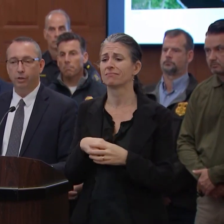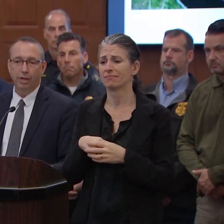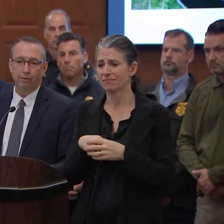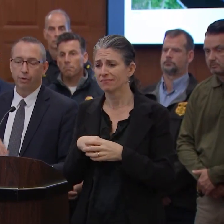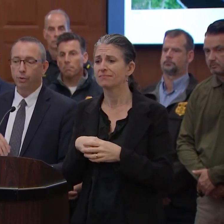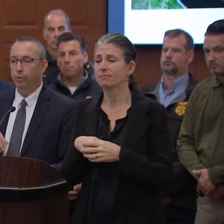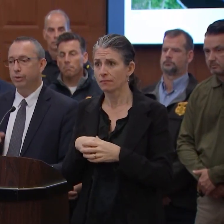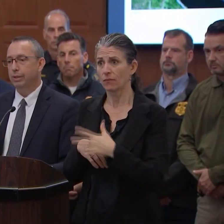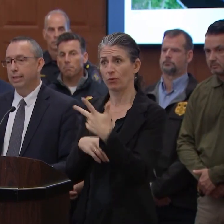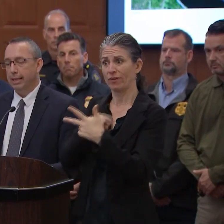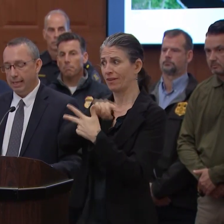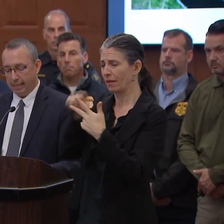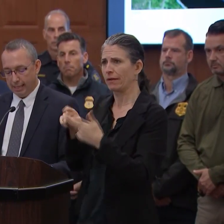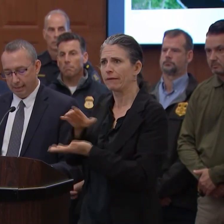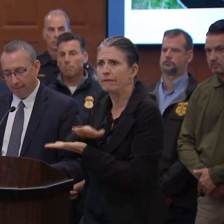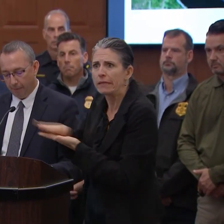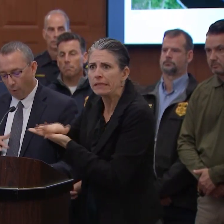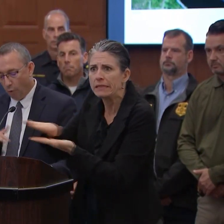continuing to do interviews.